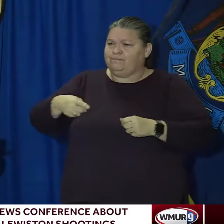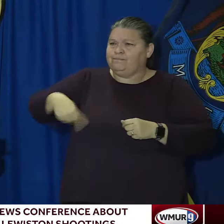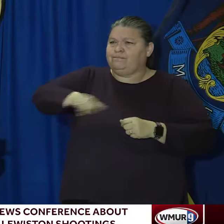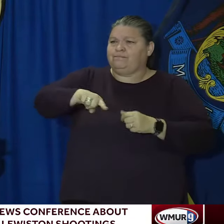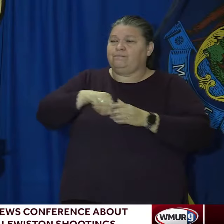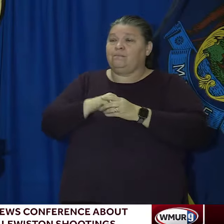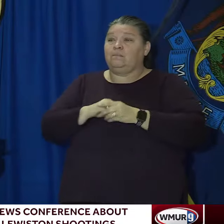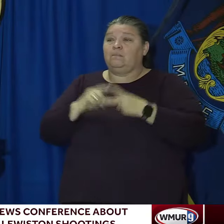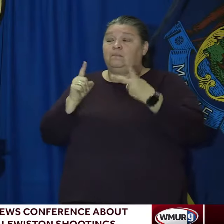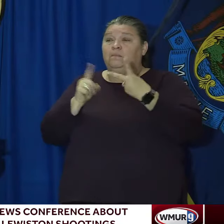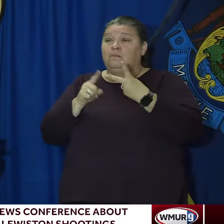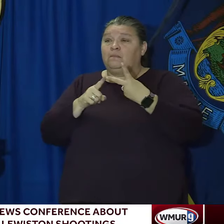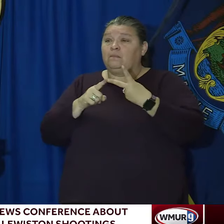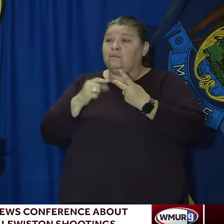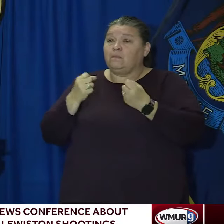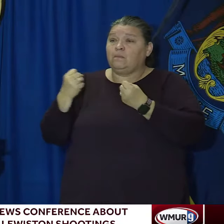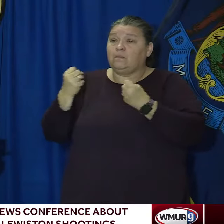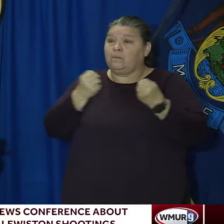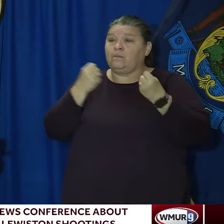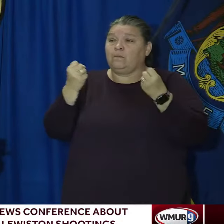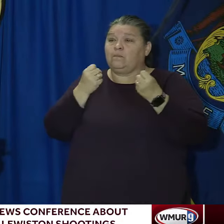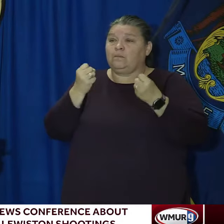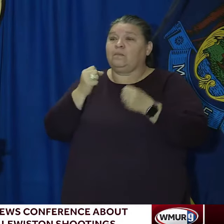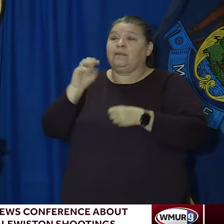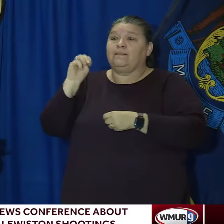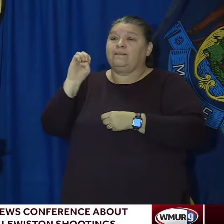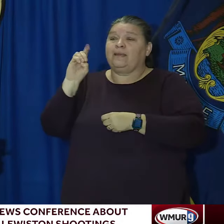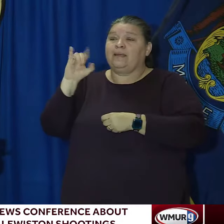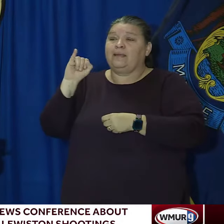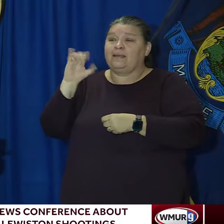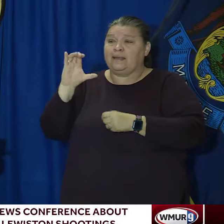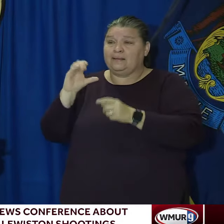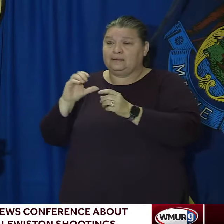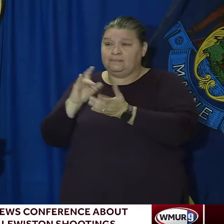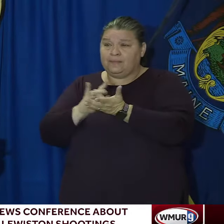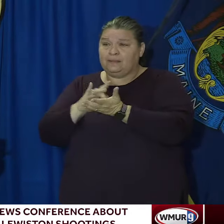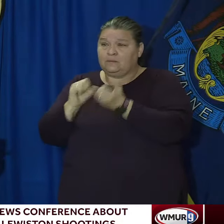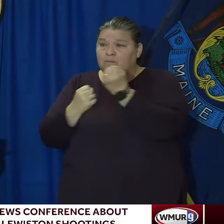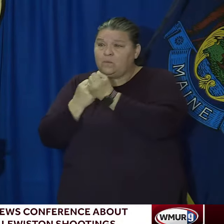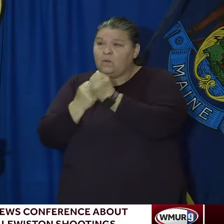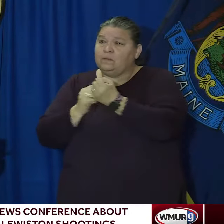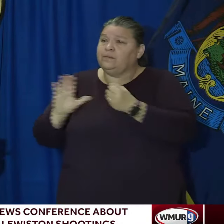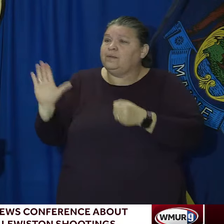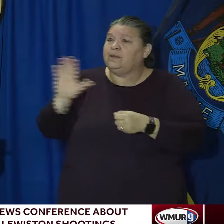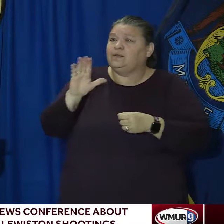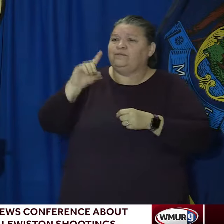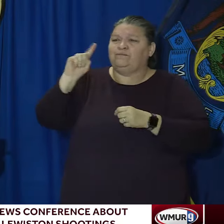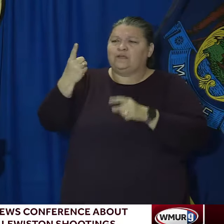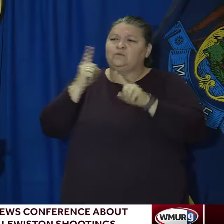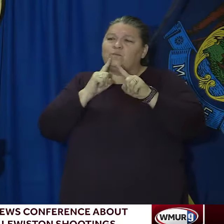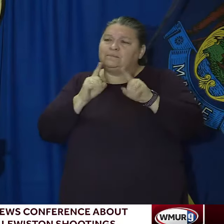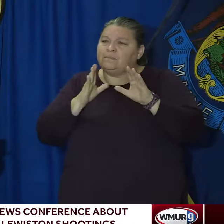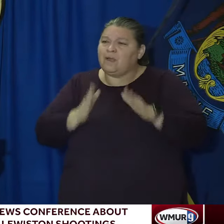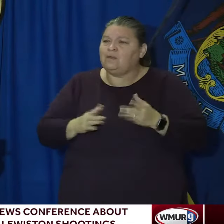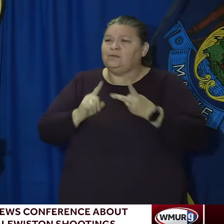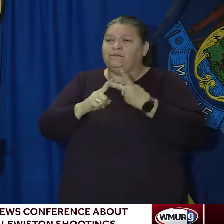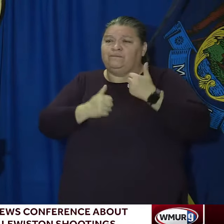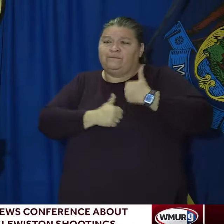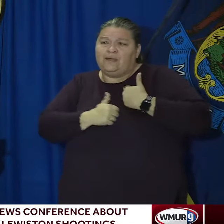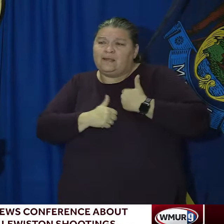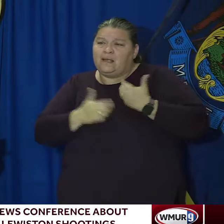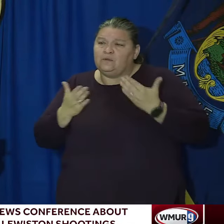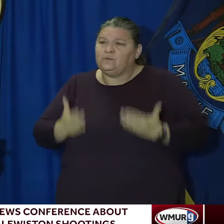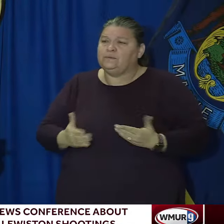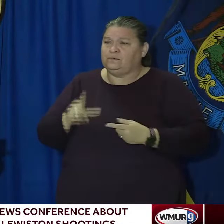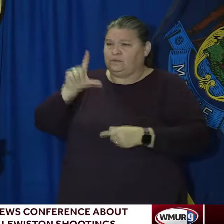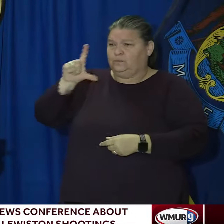be in Maine tomorrow and Wednesday to support first responders and veterans. A team from the